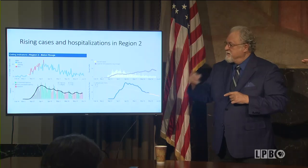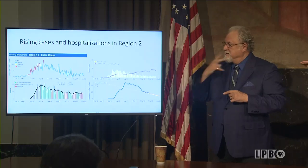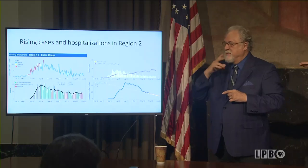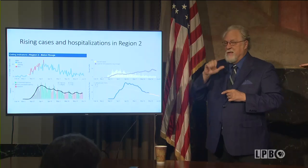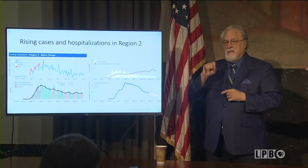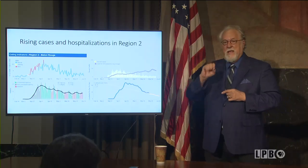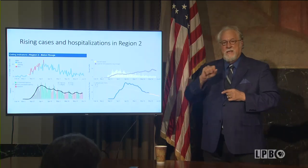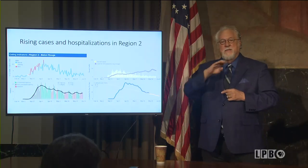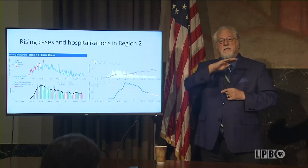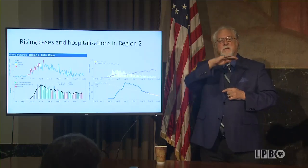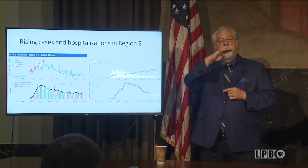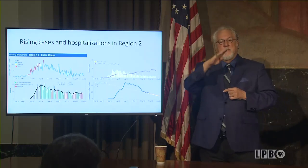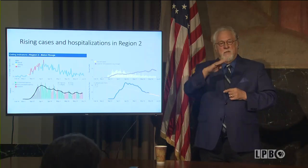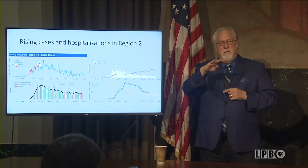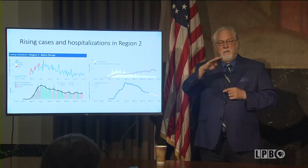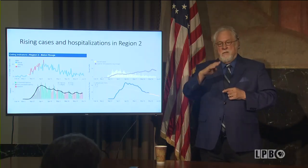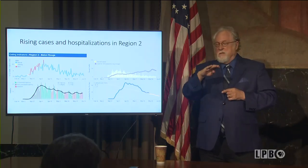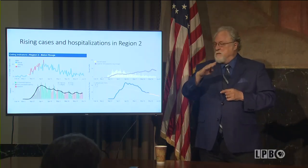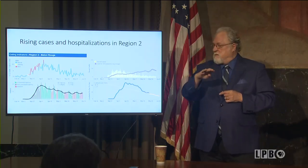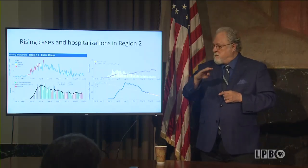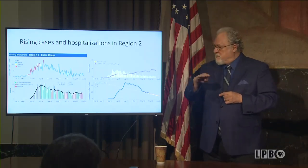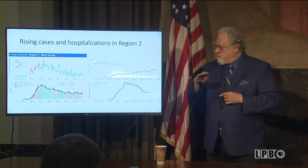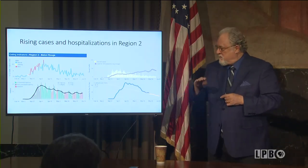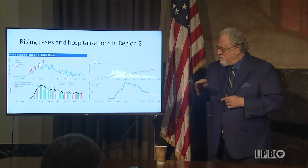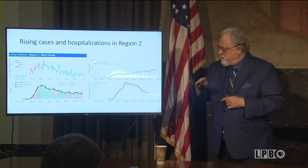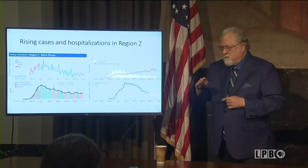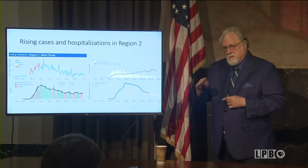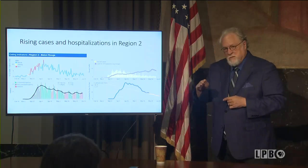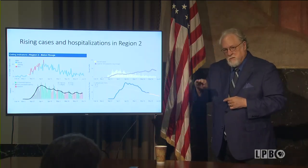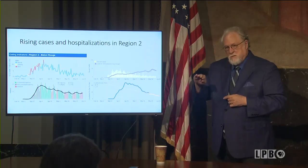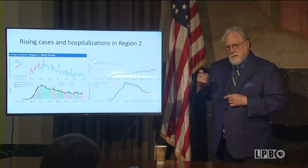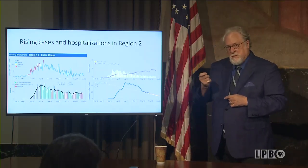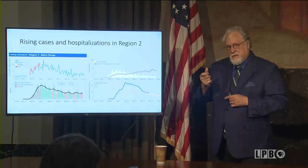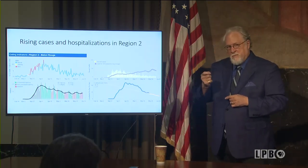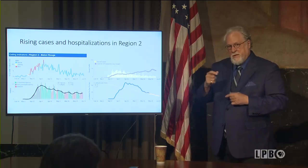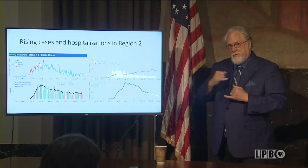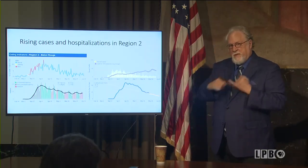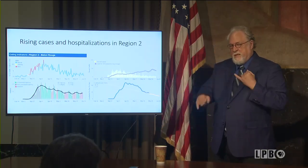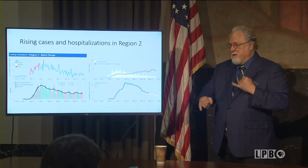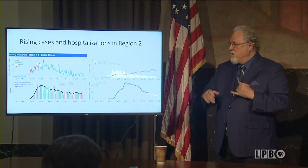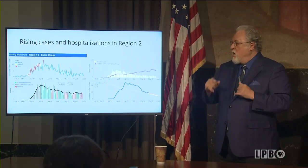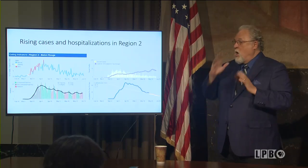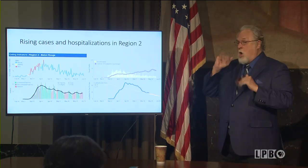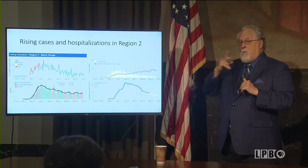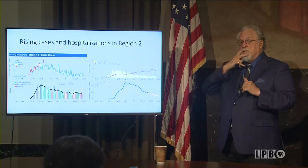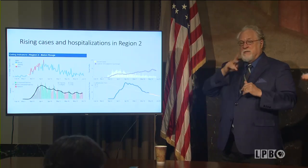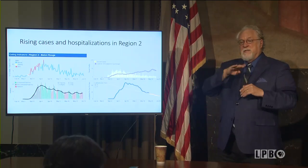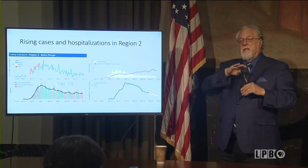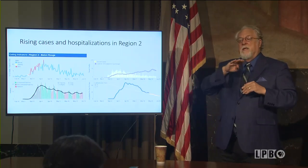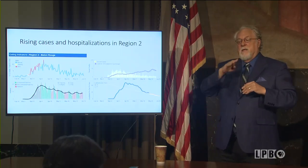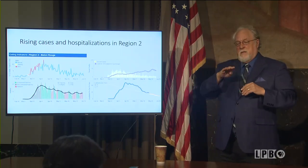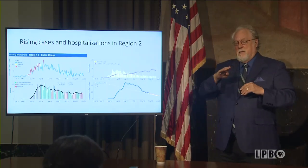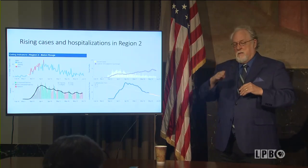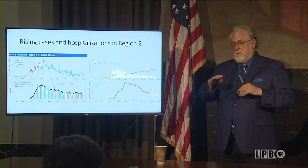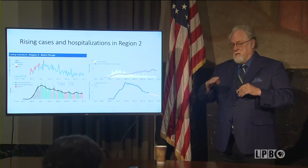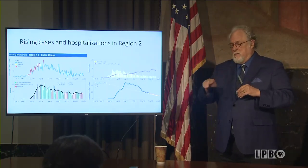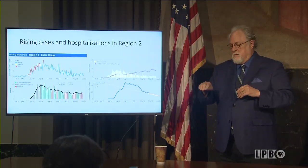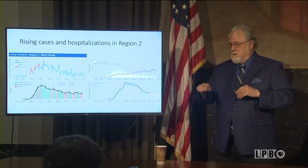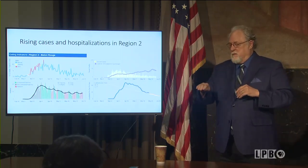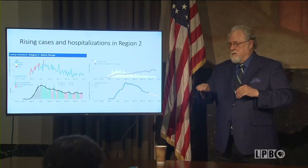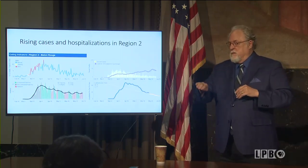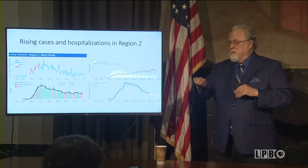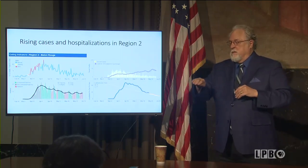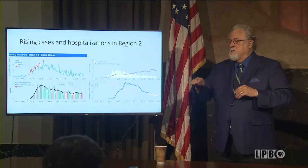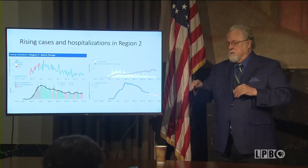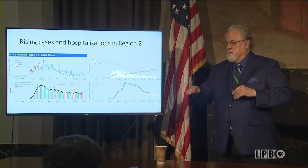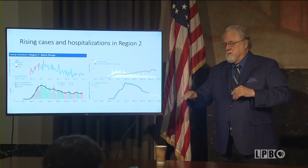cases, by and large, are coming down, though the very last bit, a little bit of an uptake. So what we hope is that we continue to see that over time that takes a downtick, and